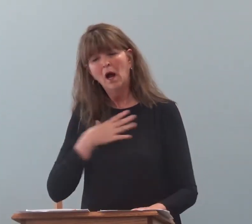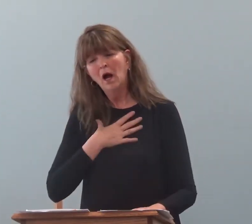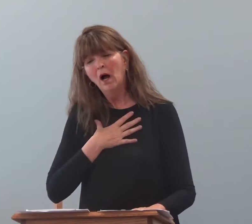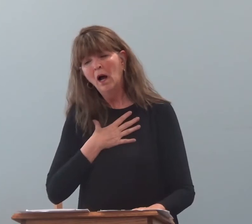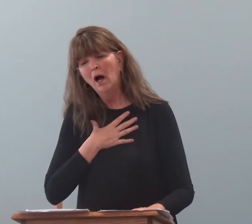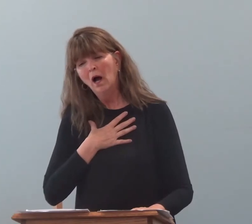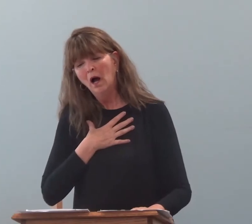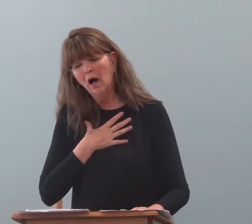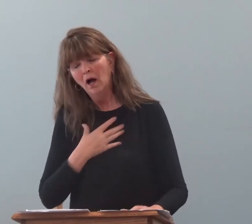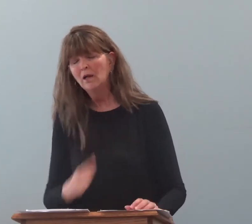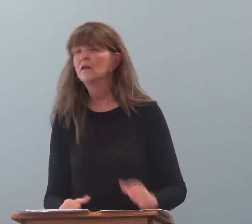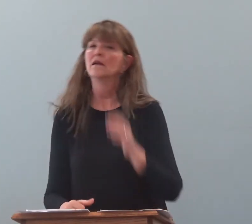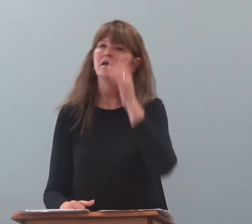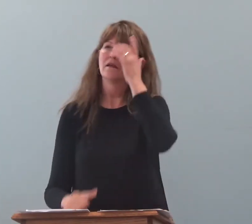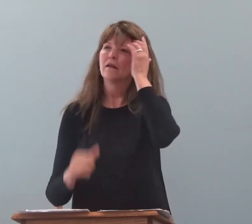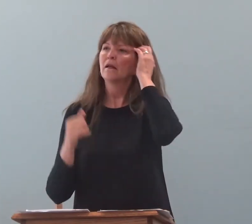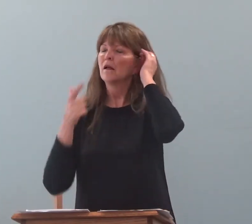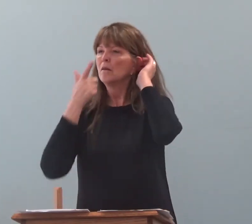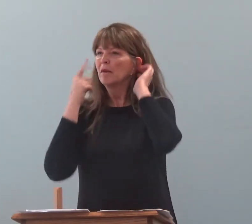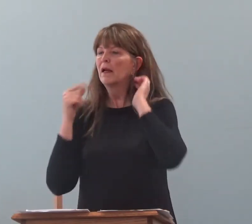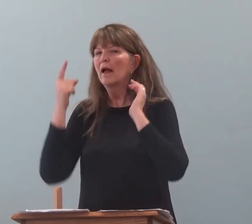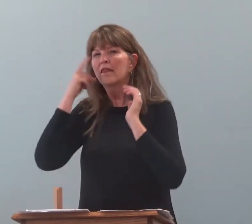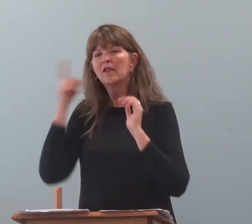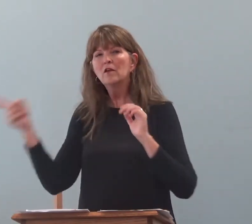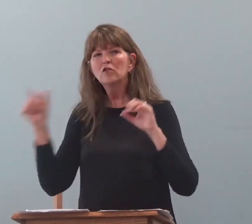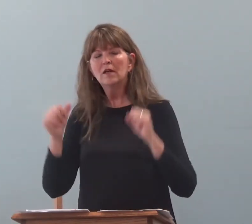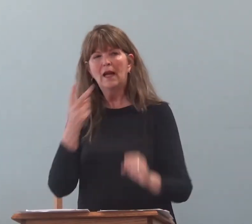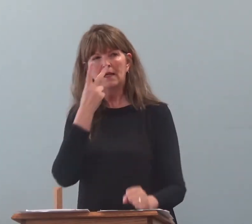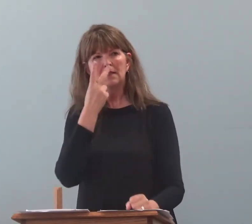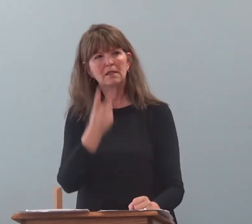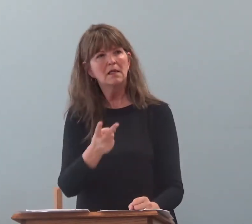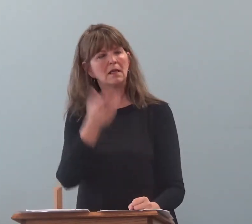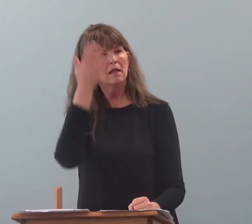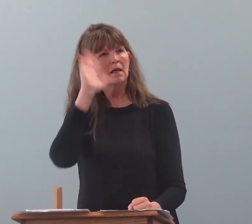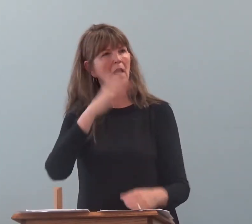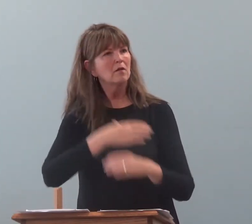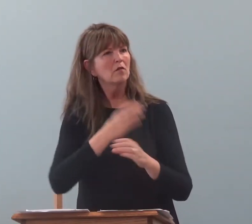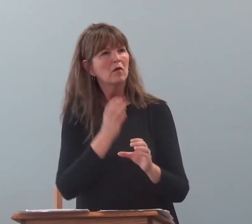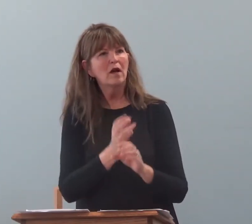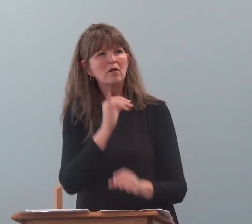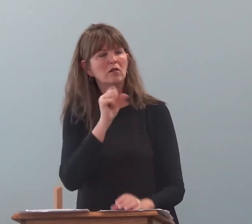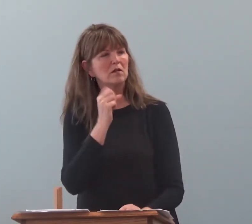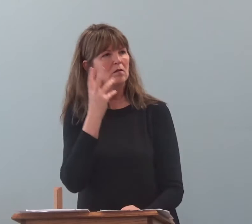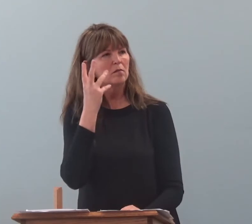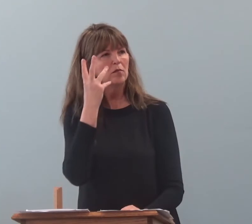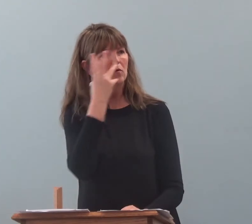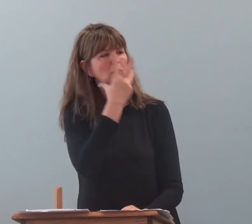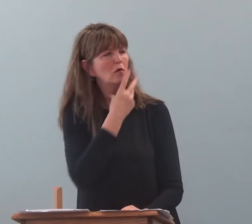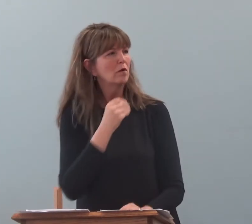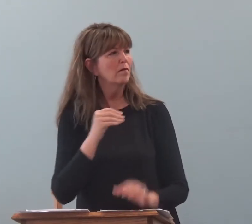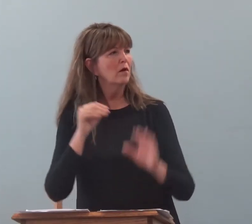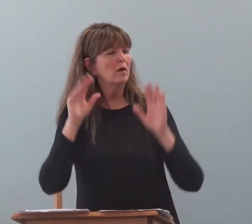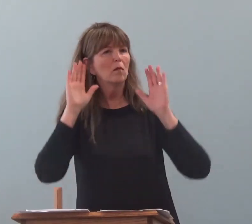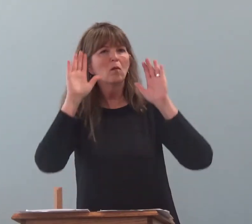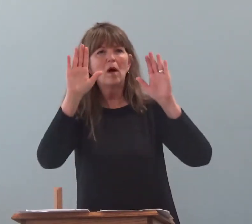Even other people's children we look at and just feel overwhelming love. Because we can see that God's creation